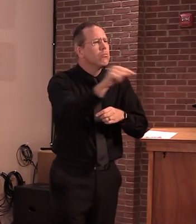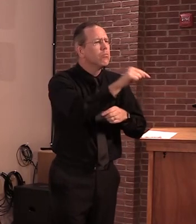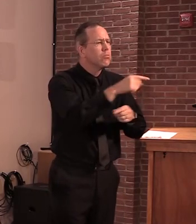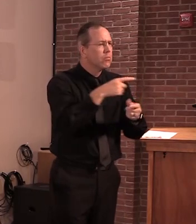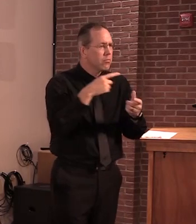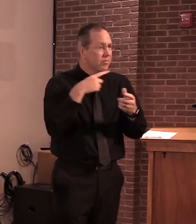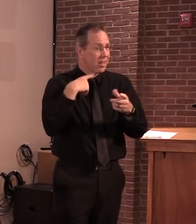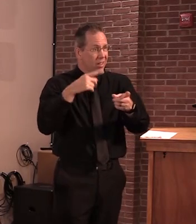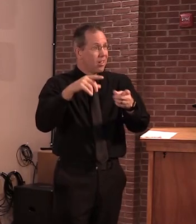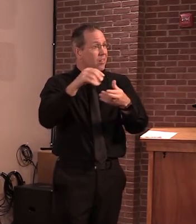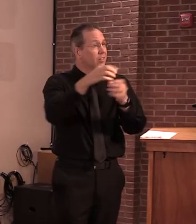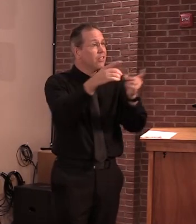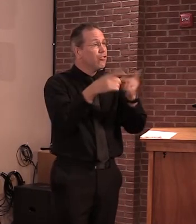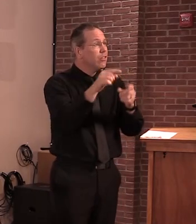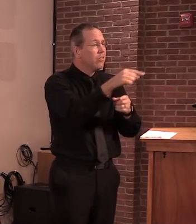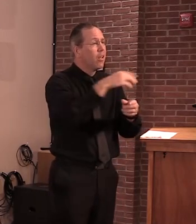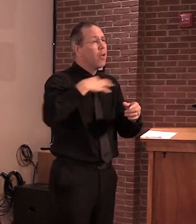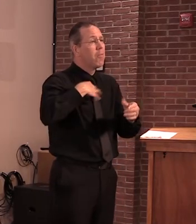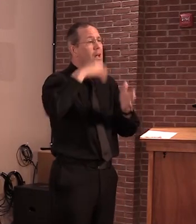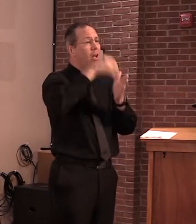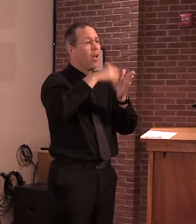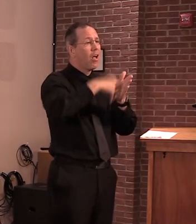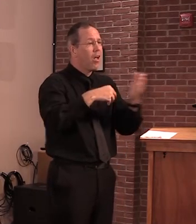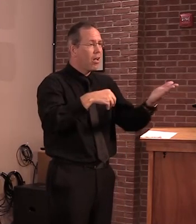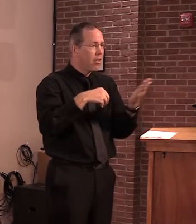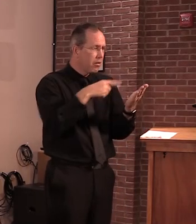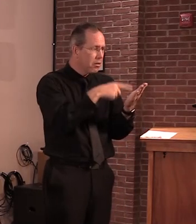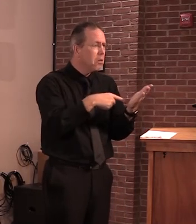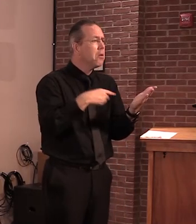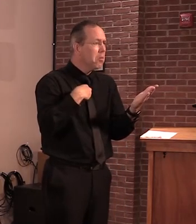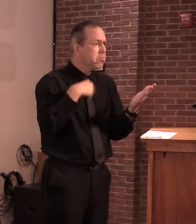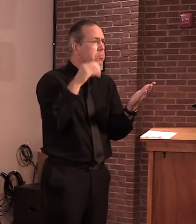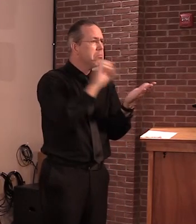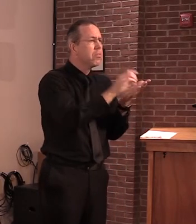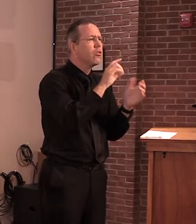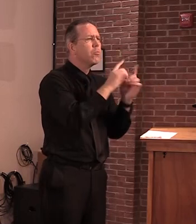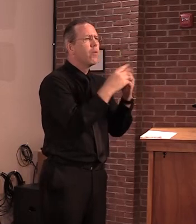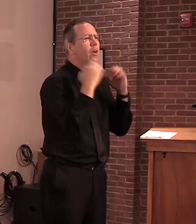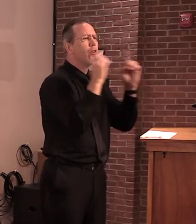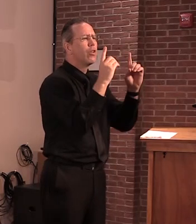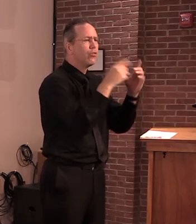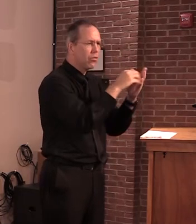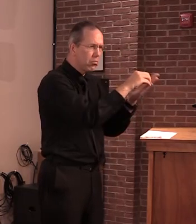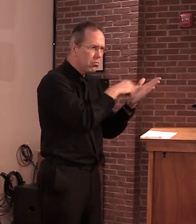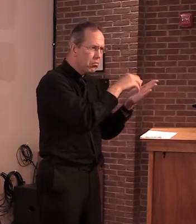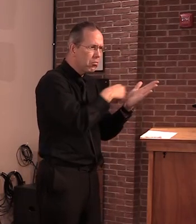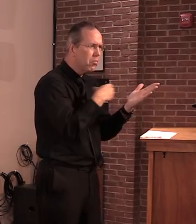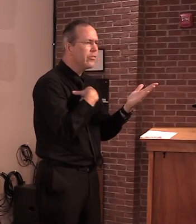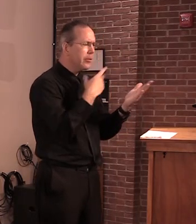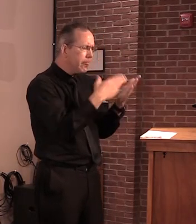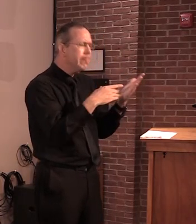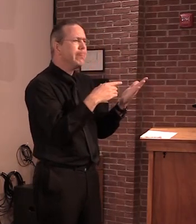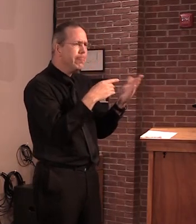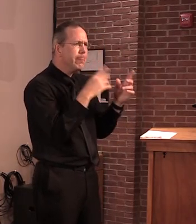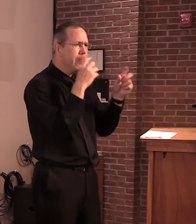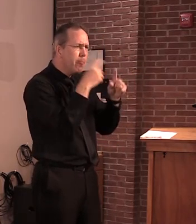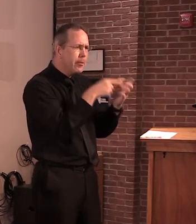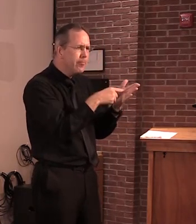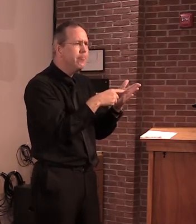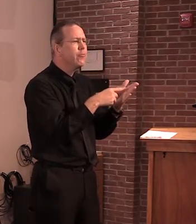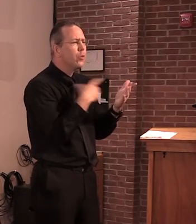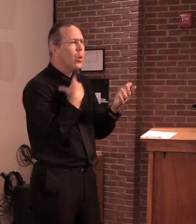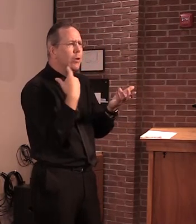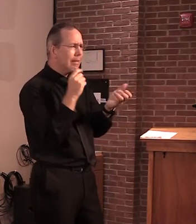by some regulation at the U.S. Department of Education. The CRF is similarly complicated, but that should be going out fairly quickly.